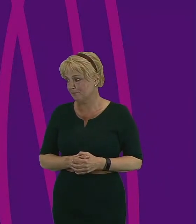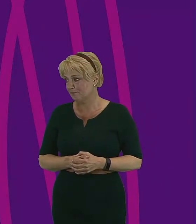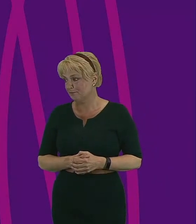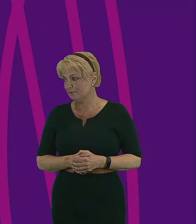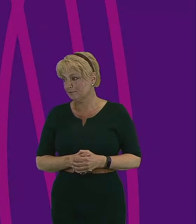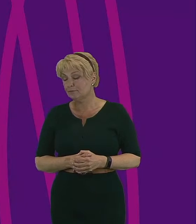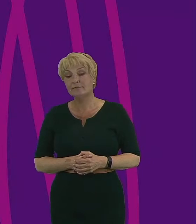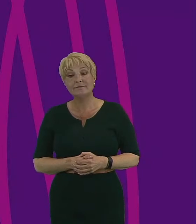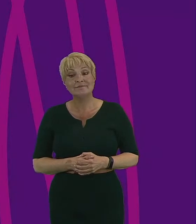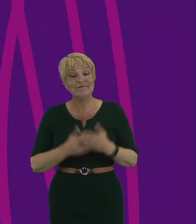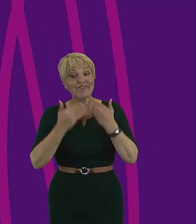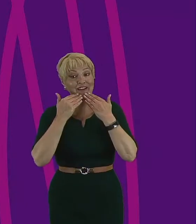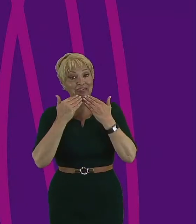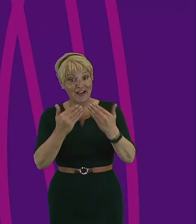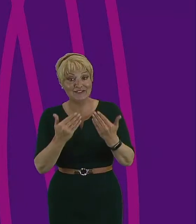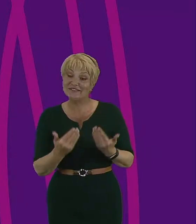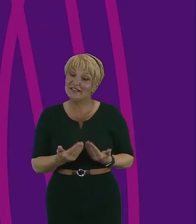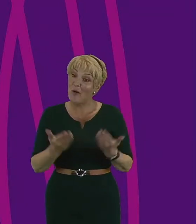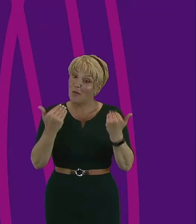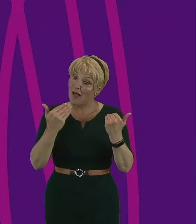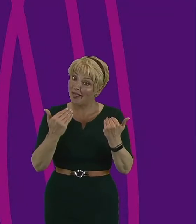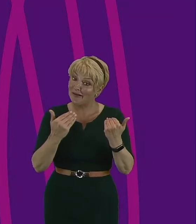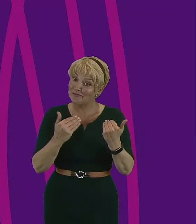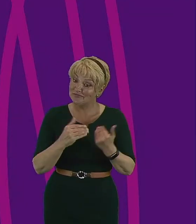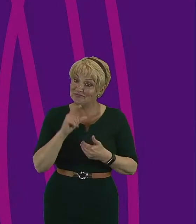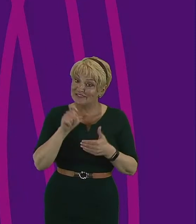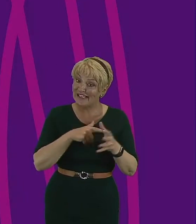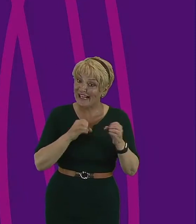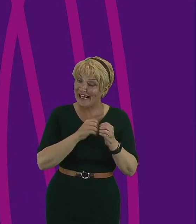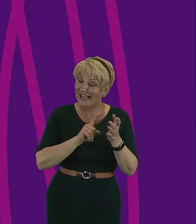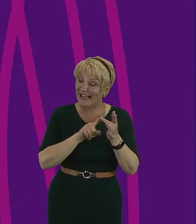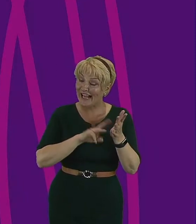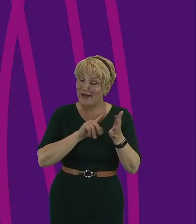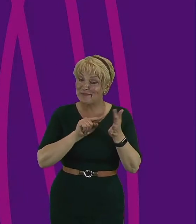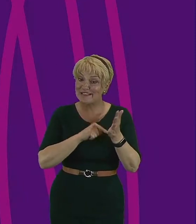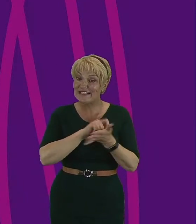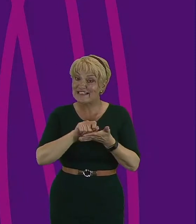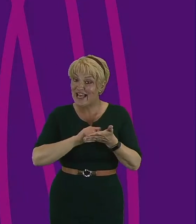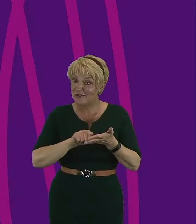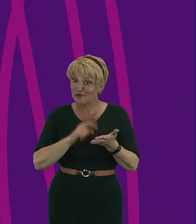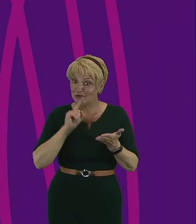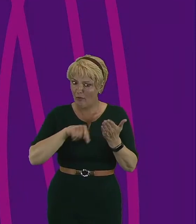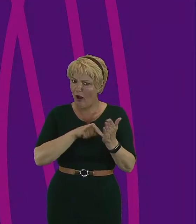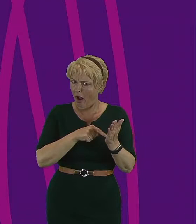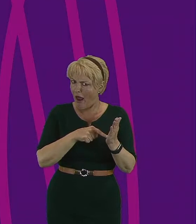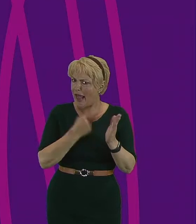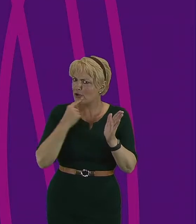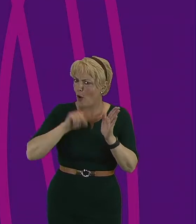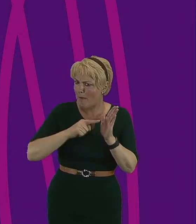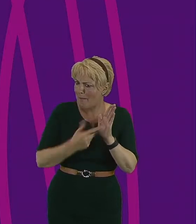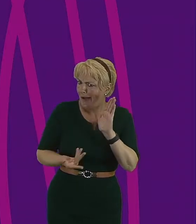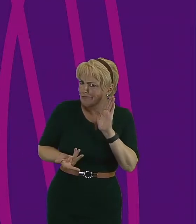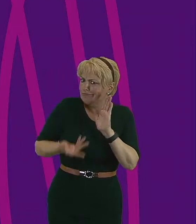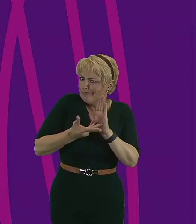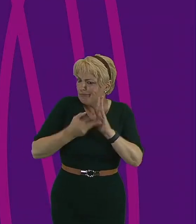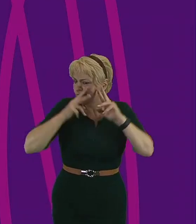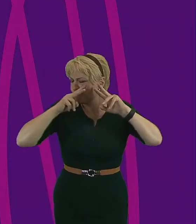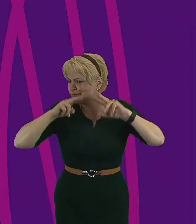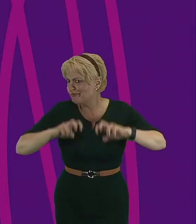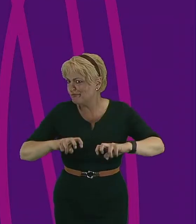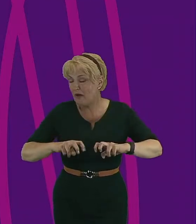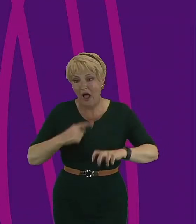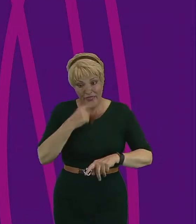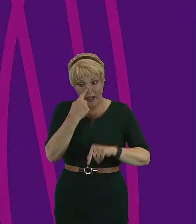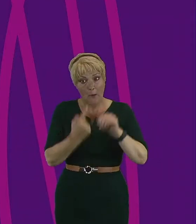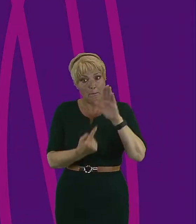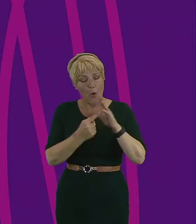Thanks. Can I welcome Cabinet Secretary's statement, in particular his comments about enhanced scrutiny. And I think it's important we're not just looking back,